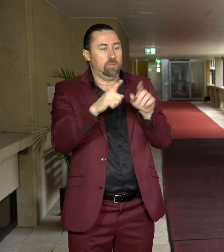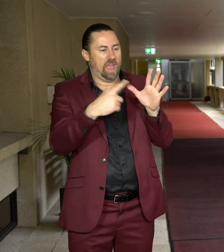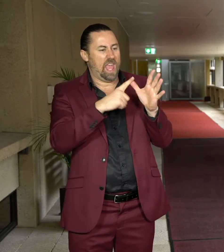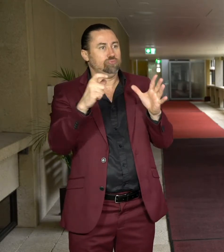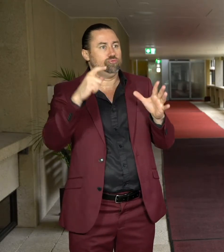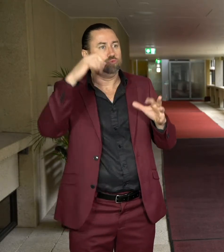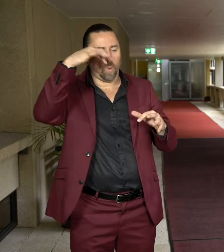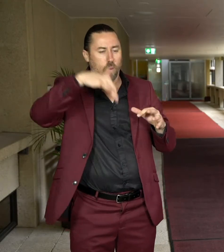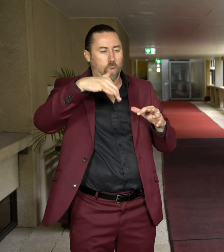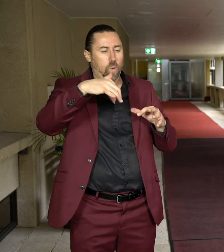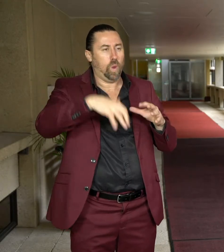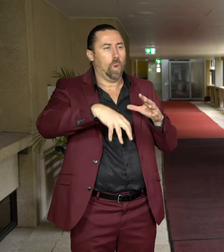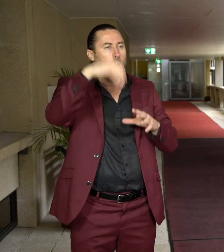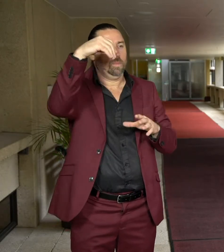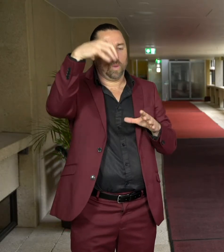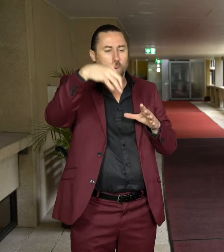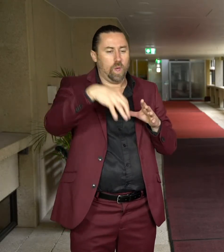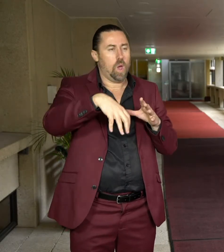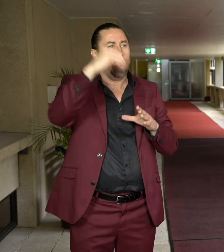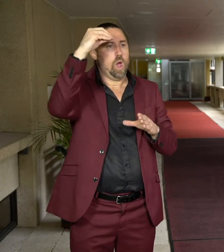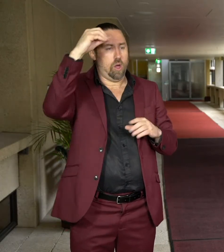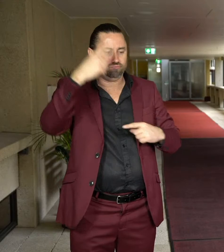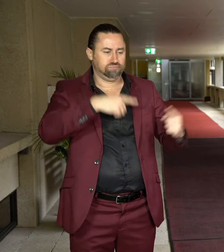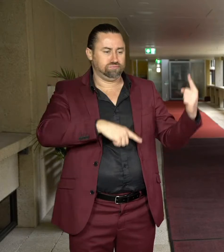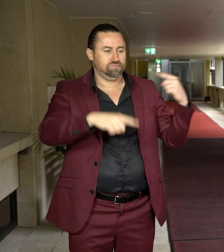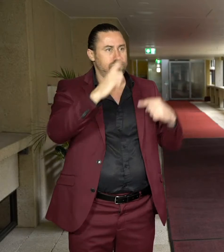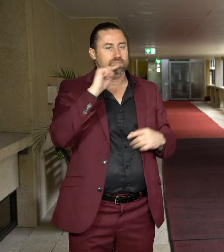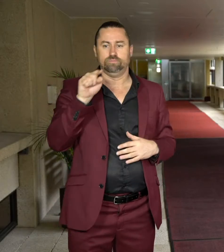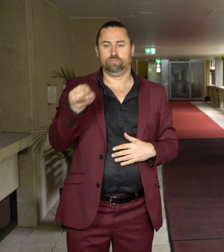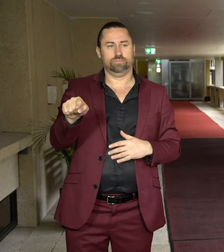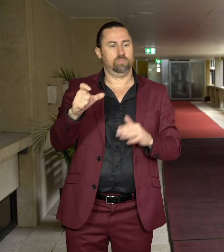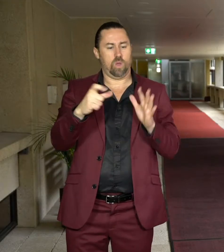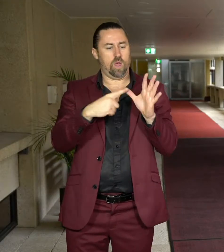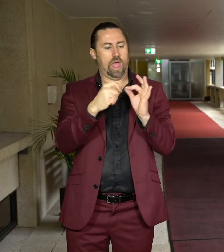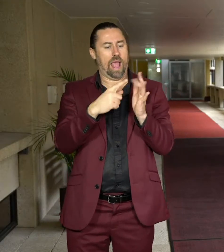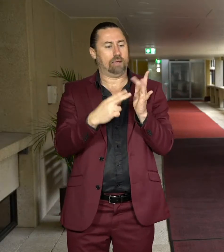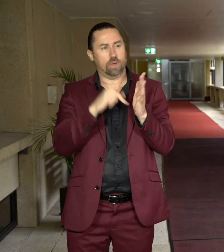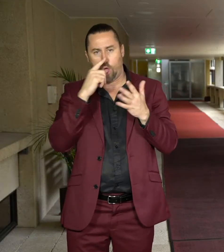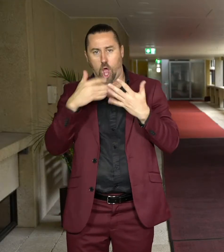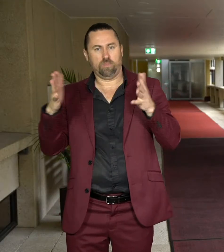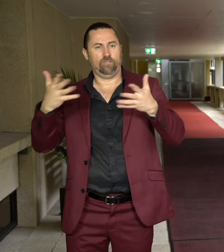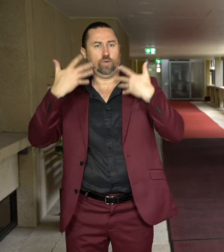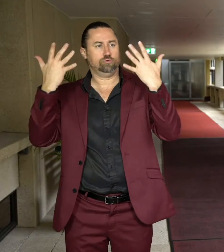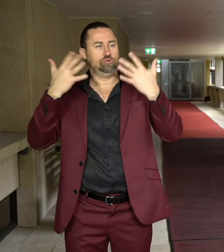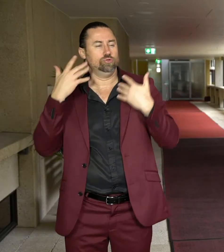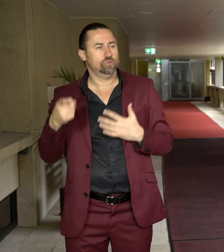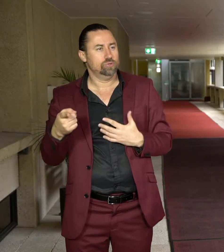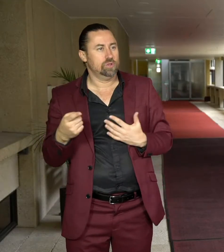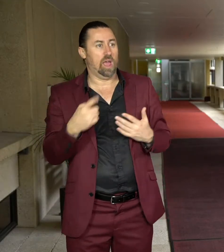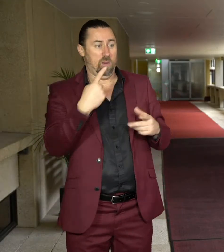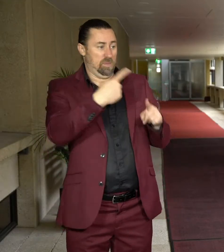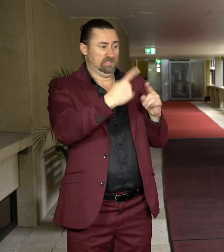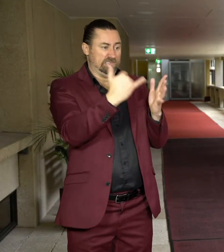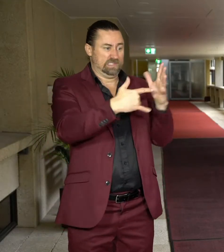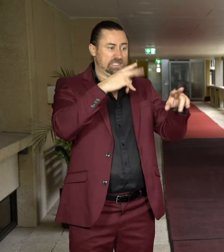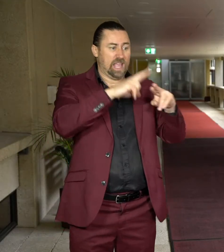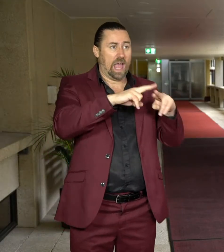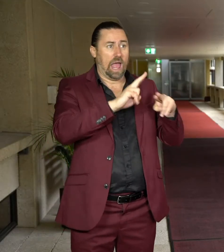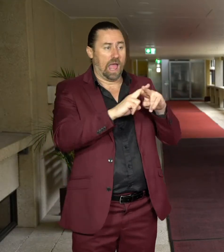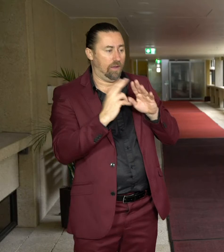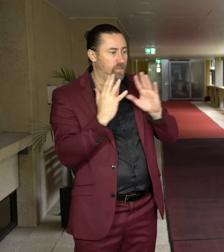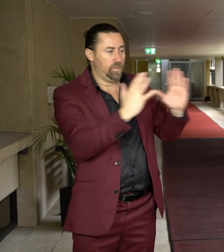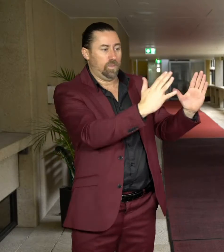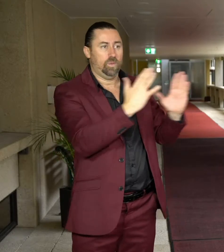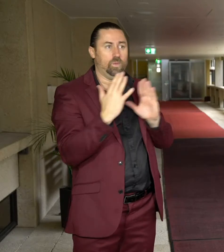an enclosed space where we have workers moving about those enclosed spaces. The hallways, they're not